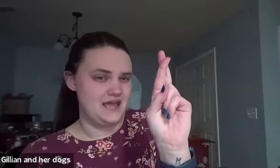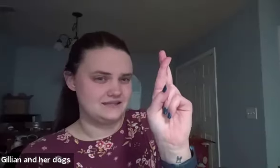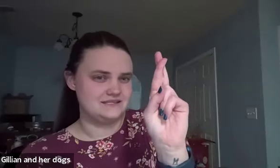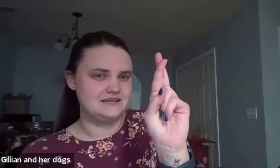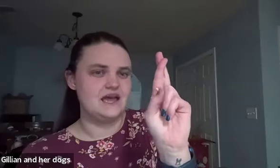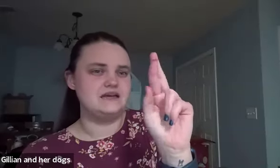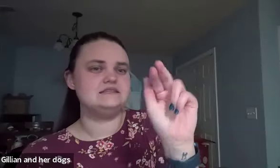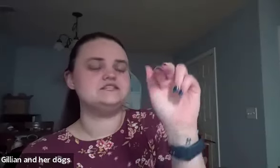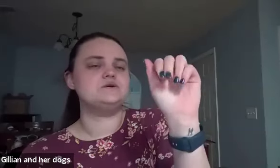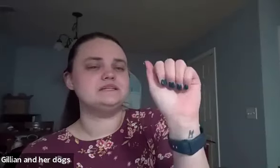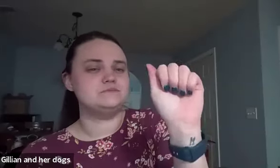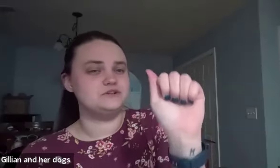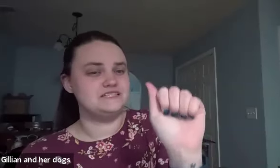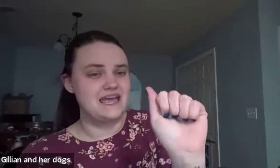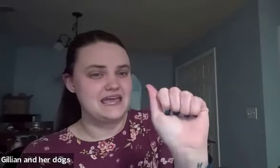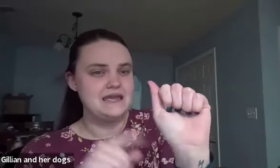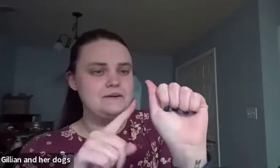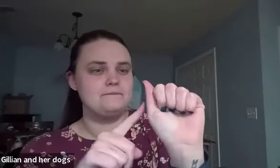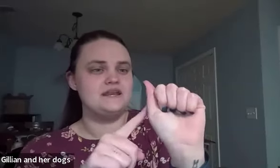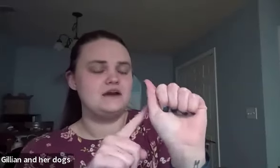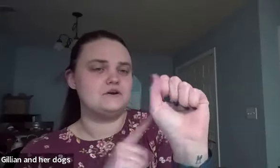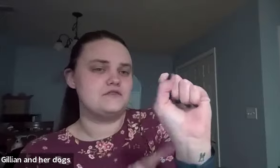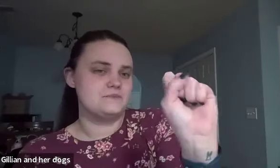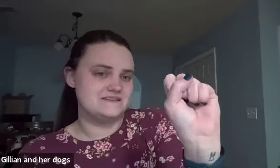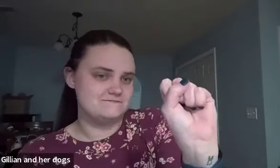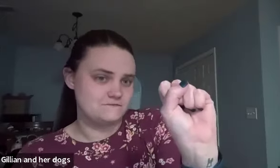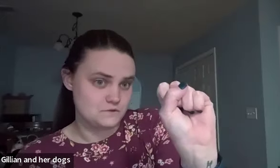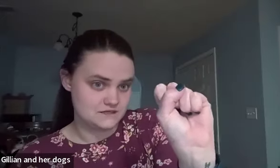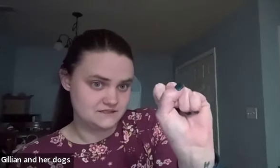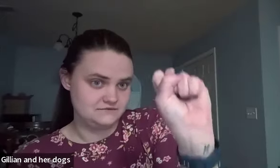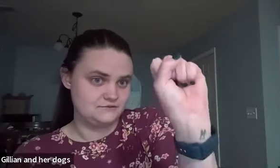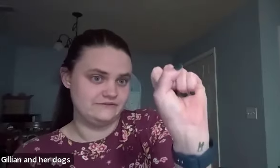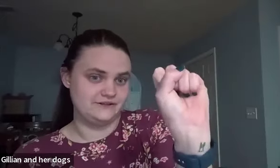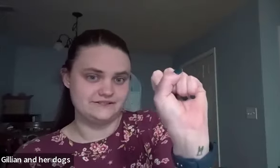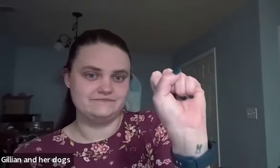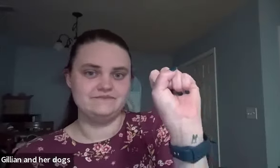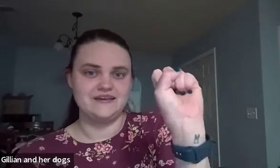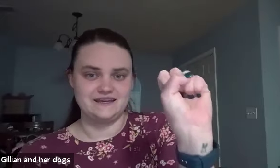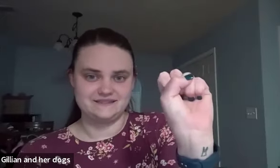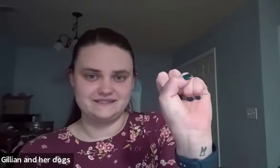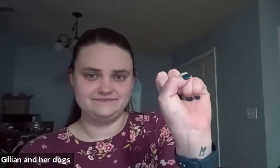then S. S is going to be similar to A, but now your thumb is in front of your 4 fingers. S.